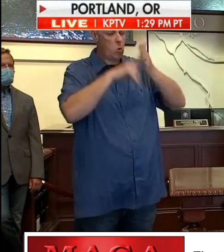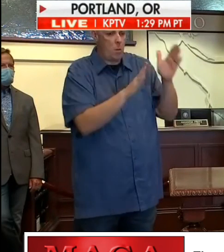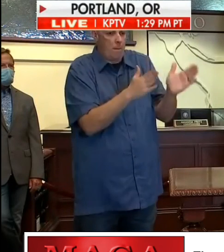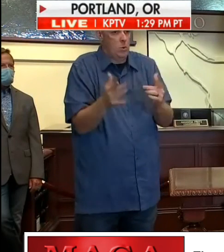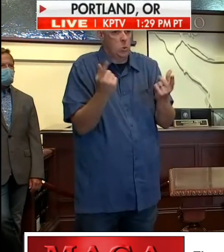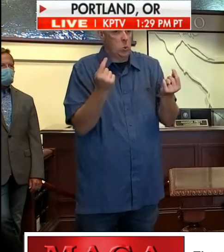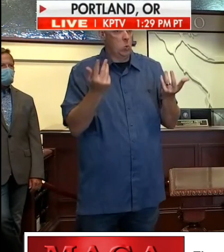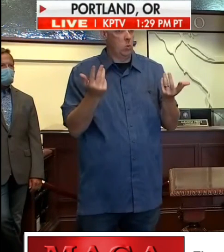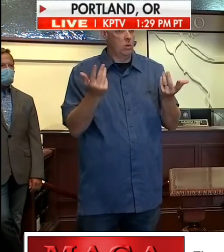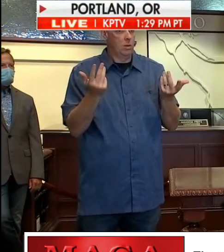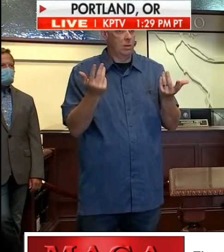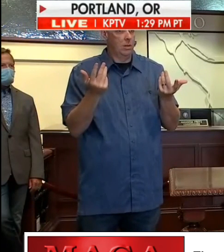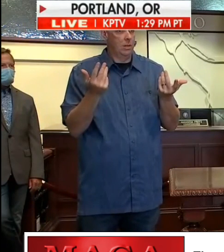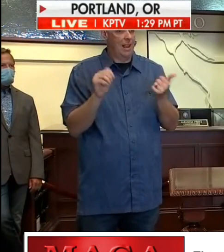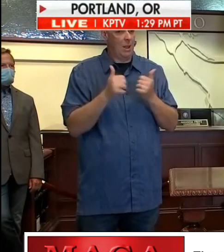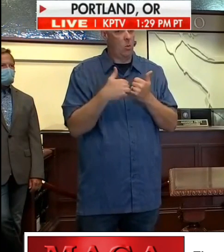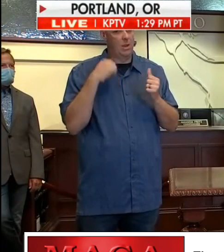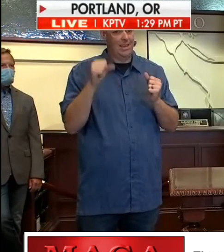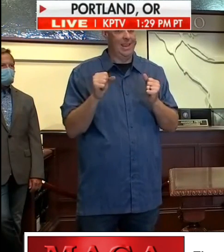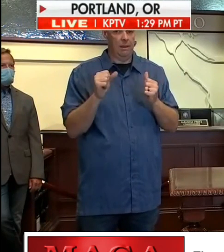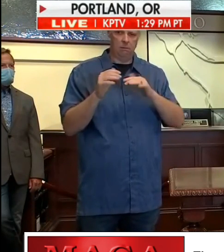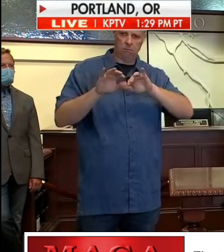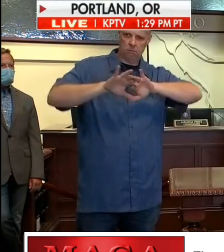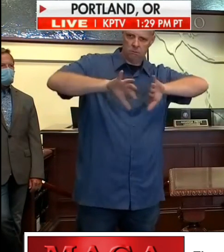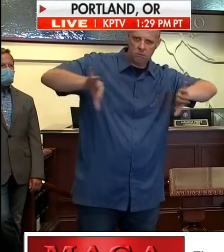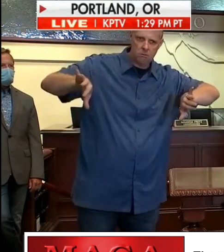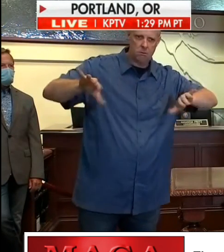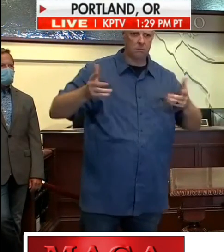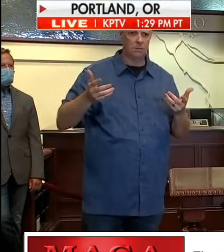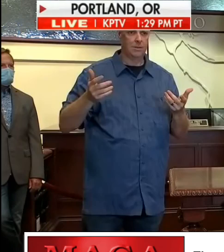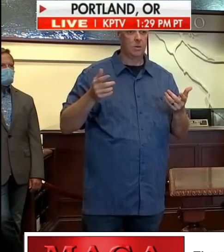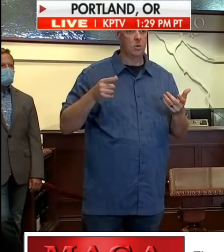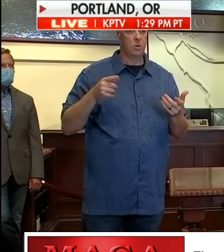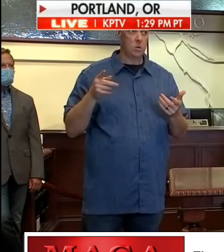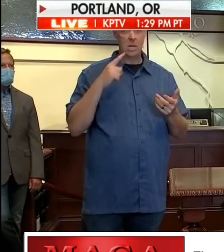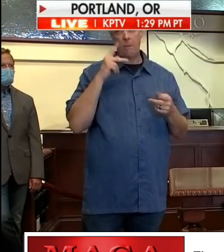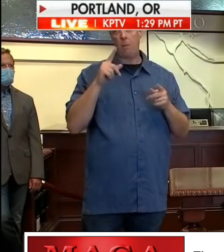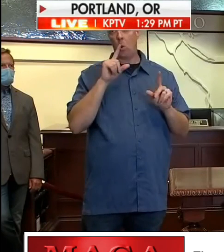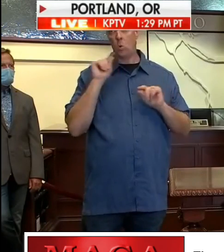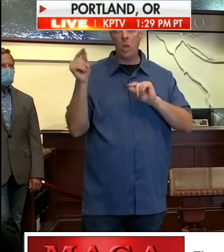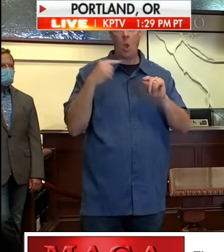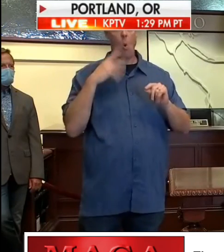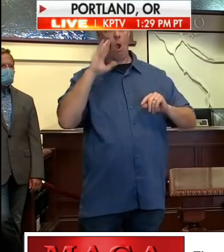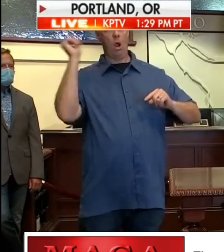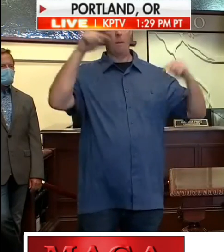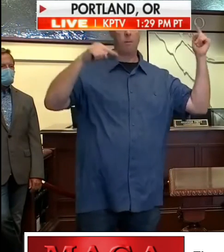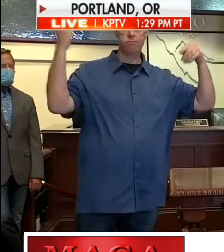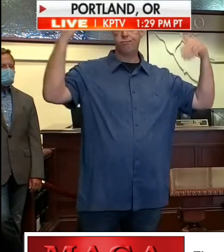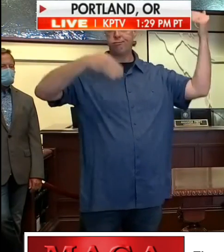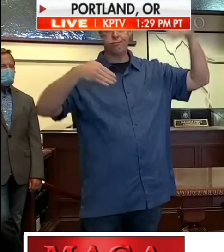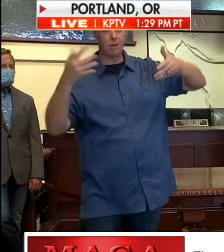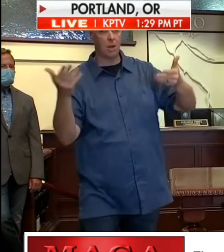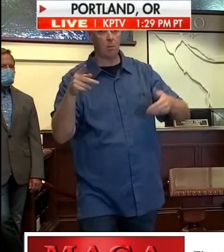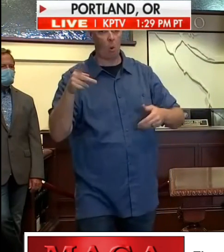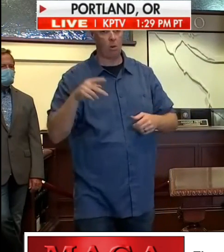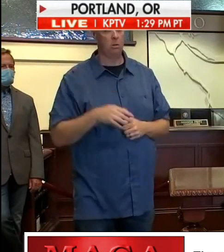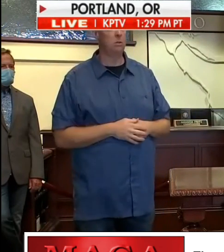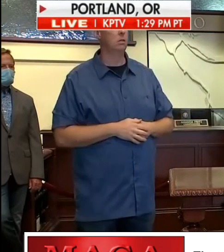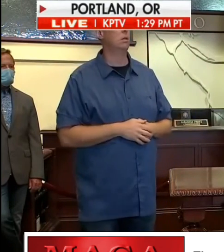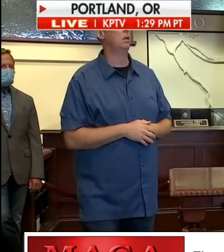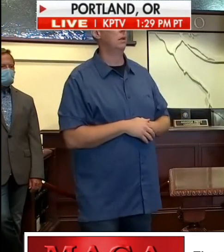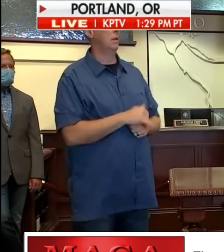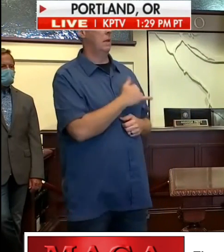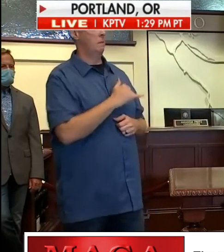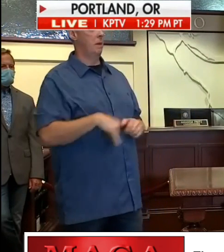can somehow keep folks apart, especially as you said, people are tweeting about coming in? We were very successful back on